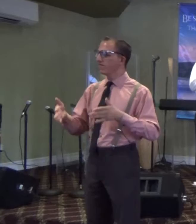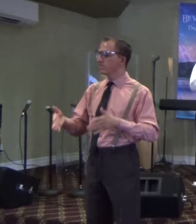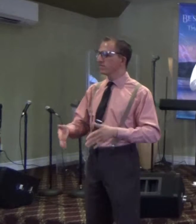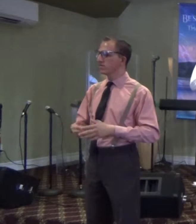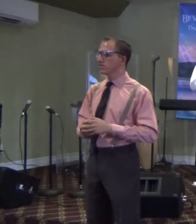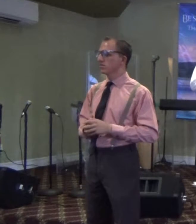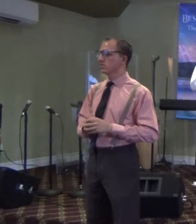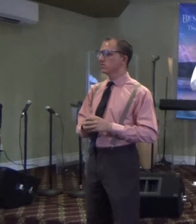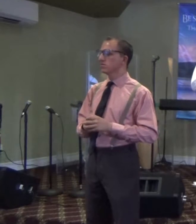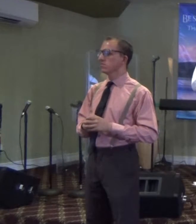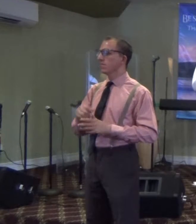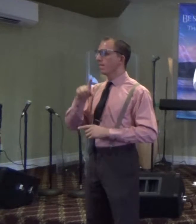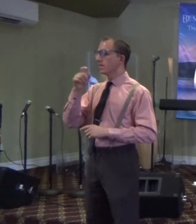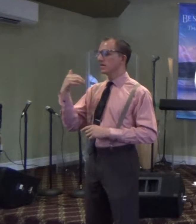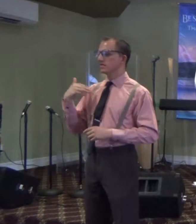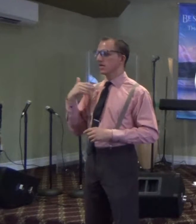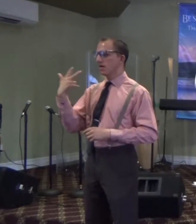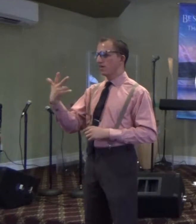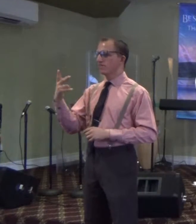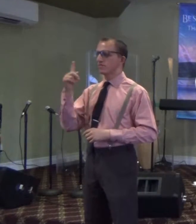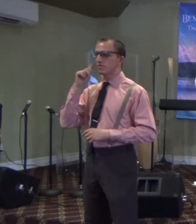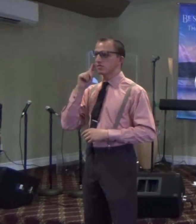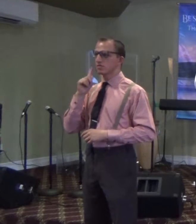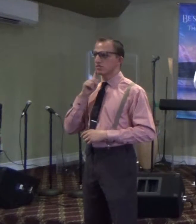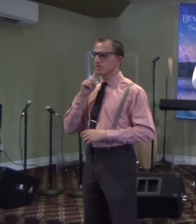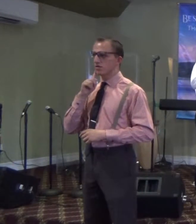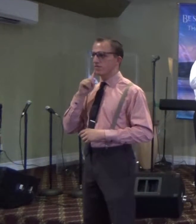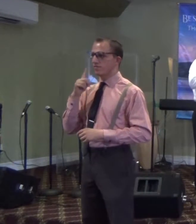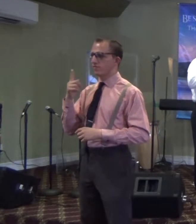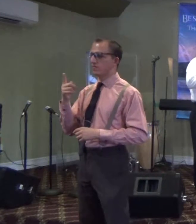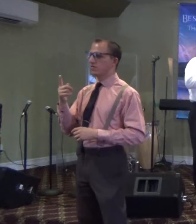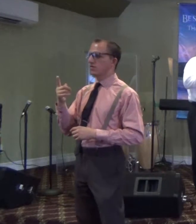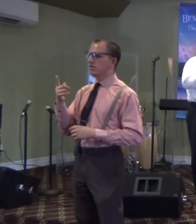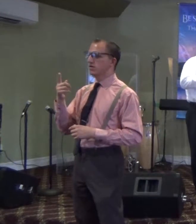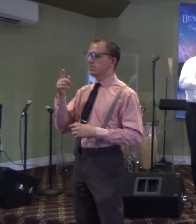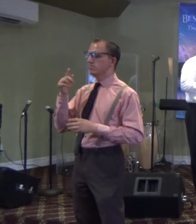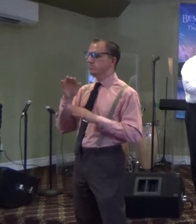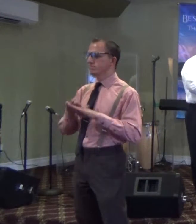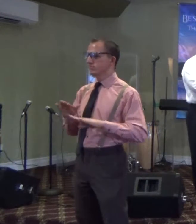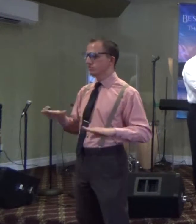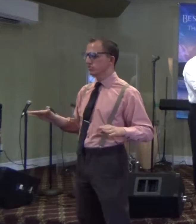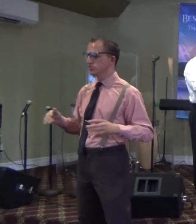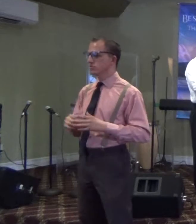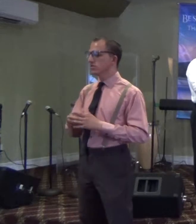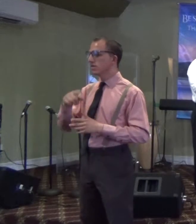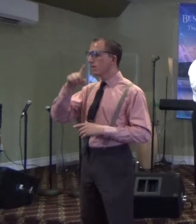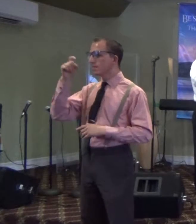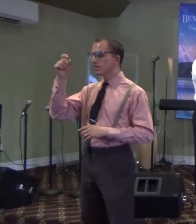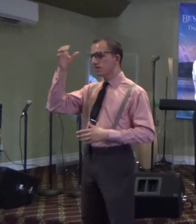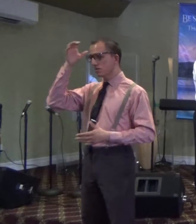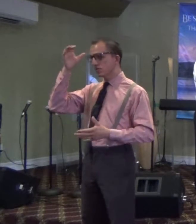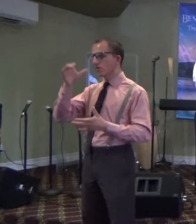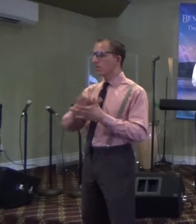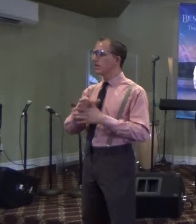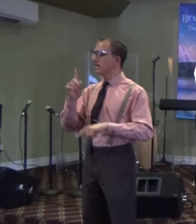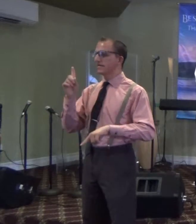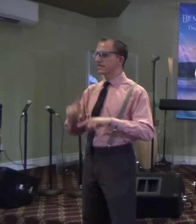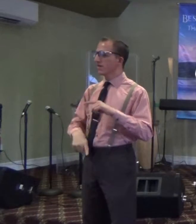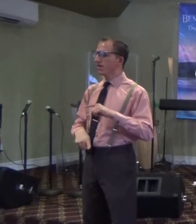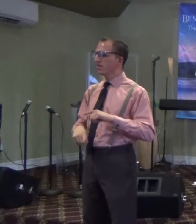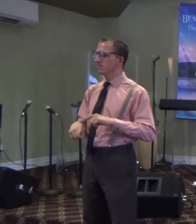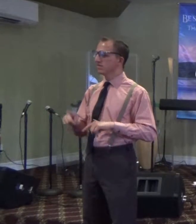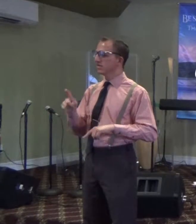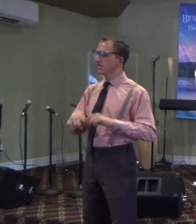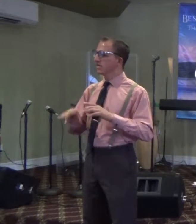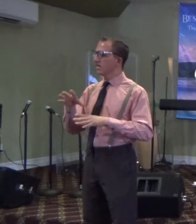de esos 3 the niños. father of the 3 children, Porque el esposo, el papá, because no pudo